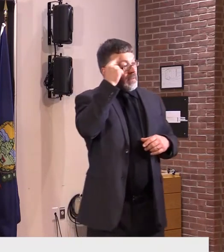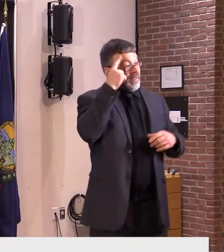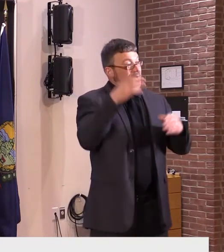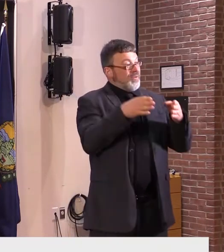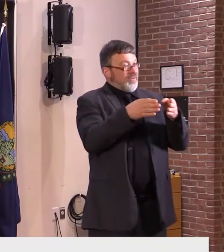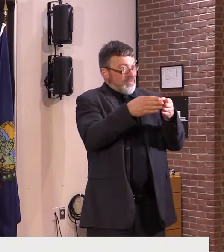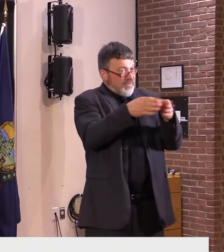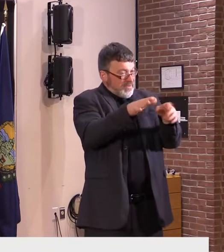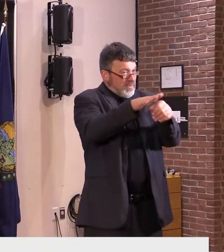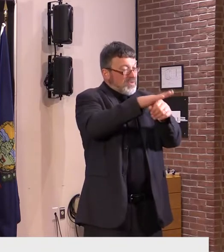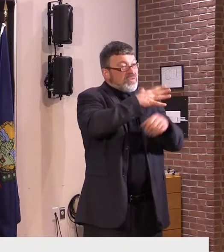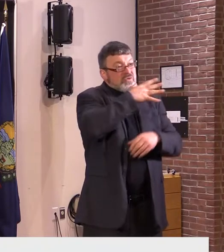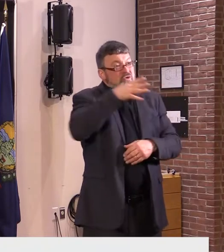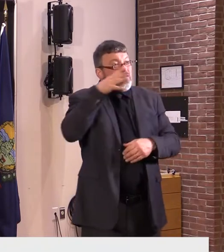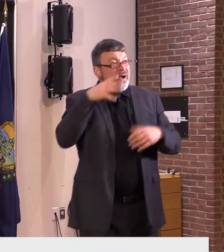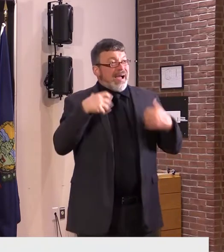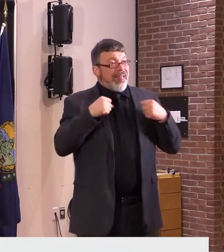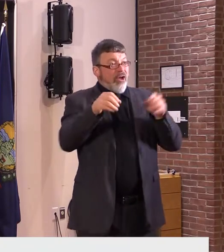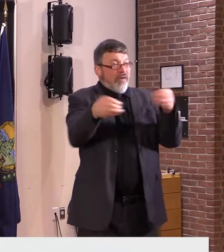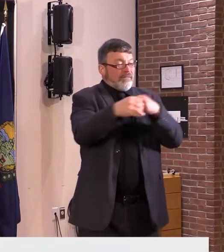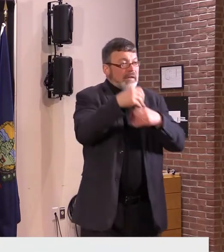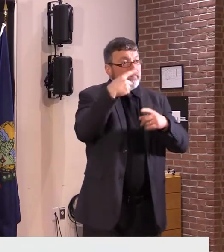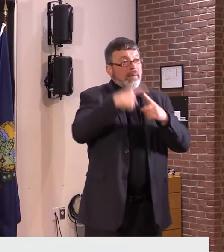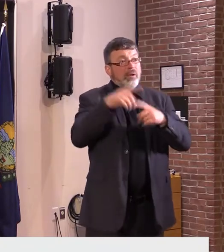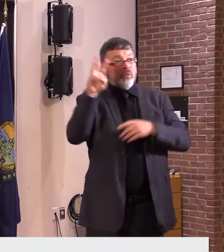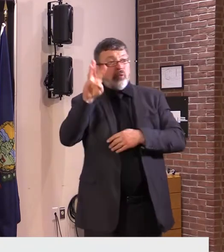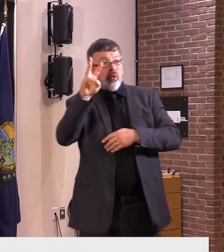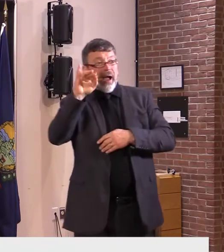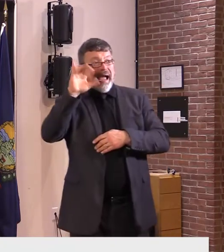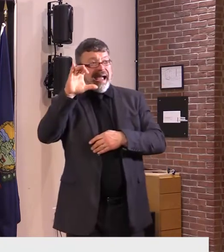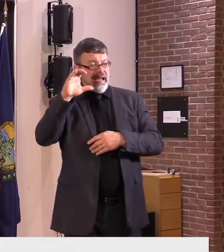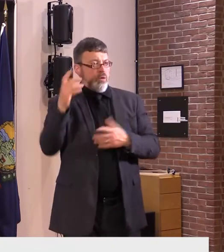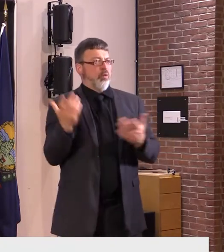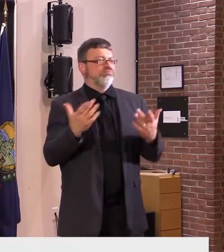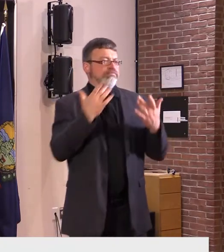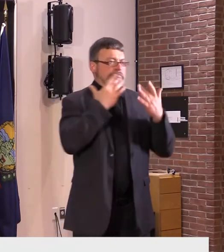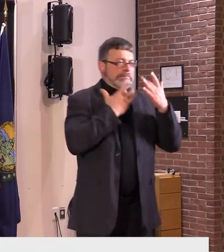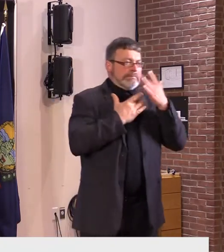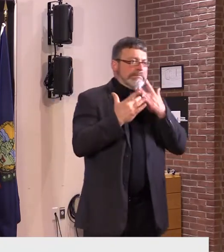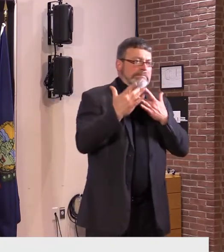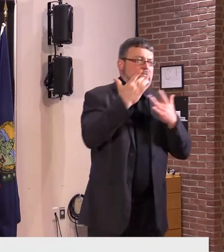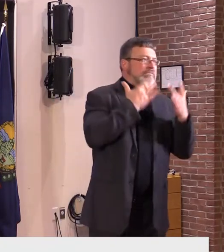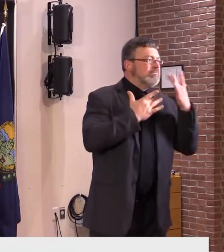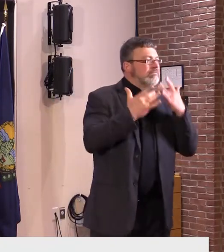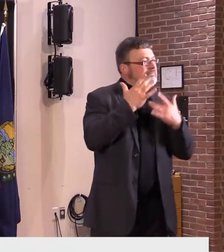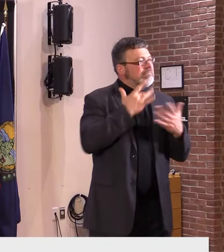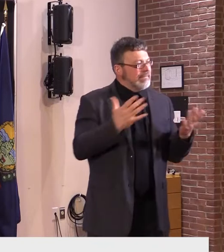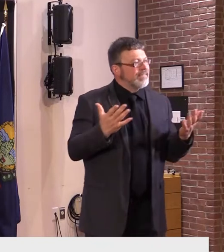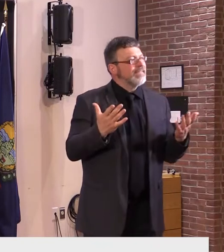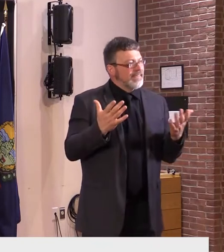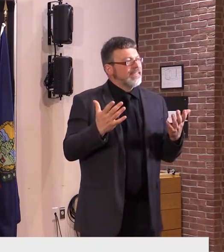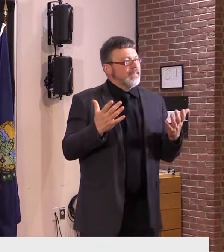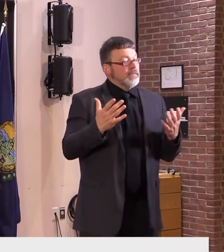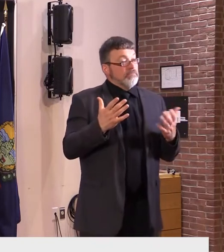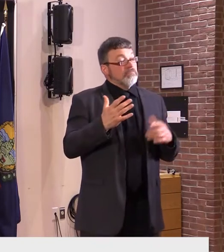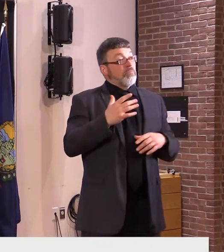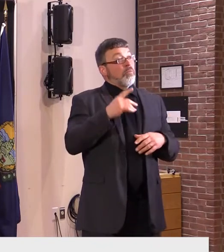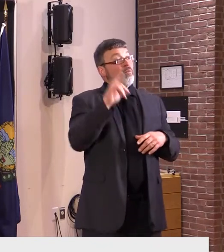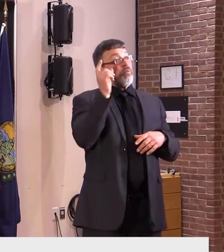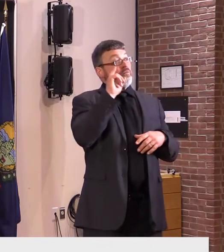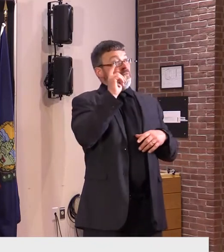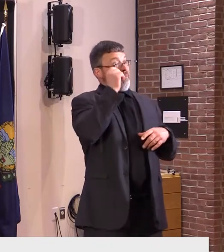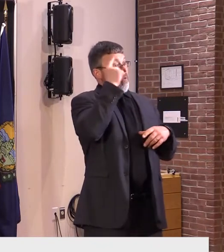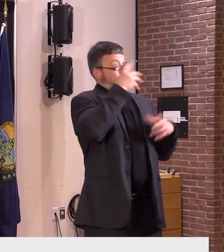babies well-fed with appropriate substitutes and recommendations. In addition, the Agency of Agriculture, Food,